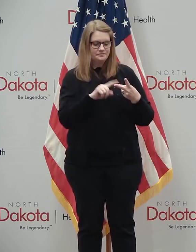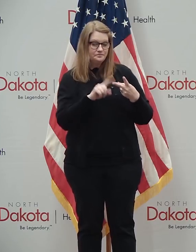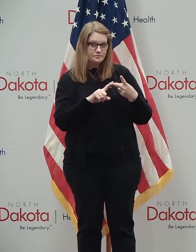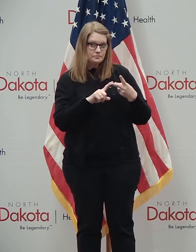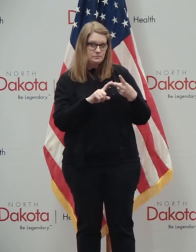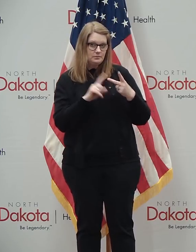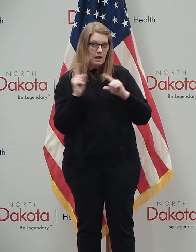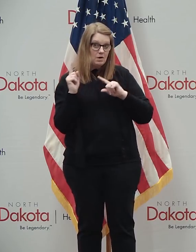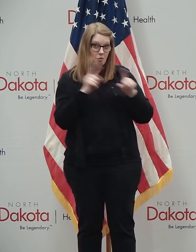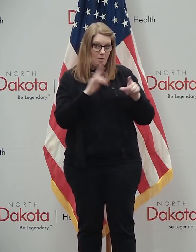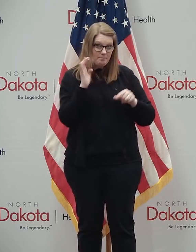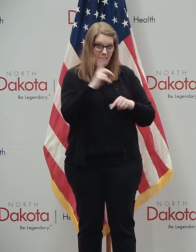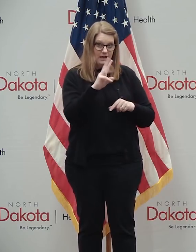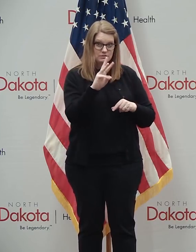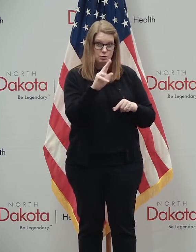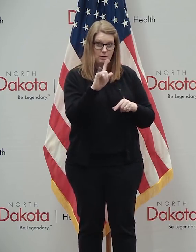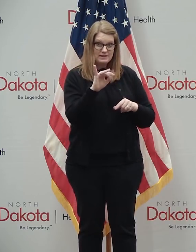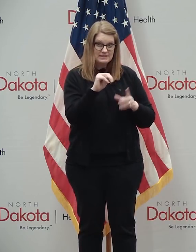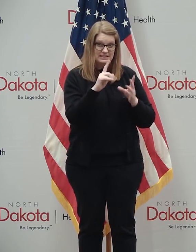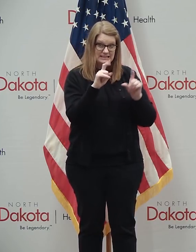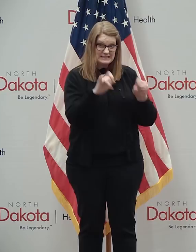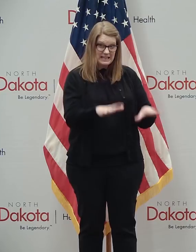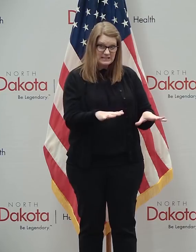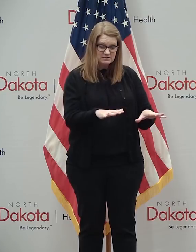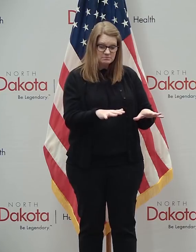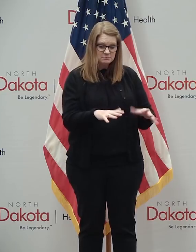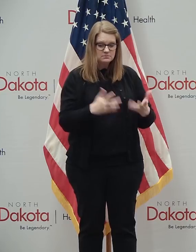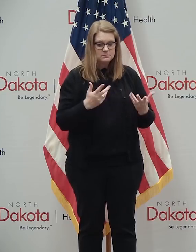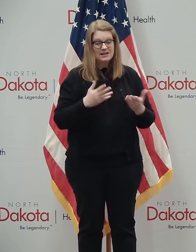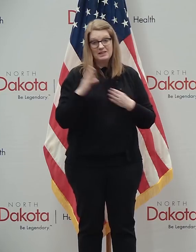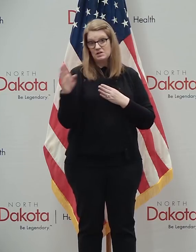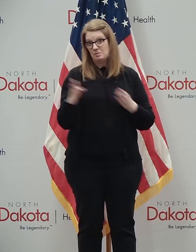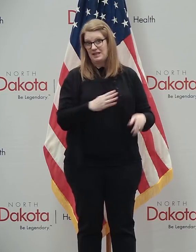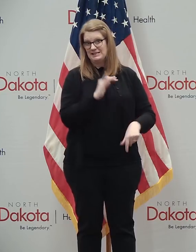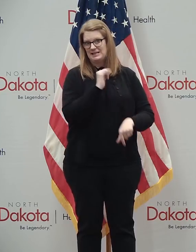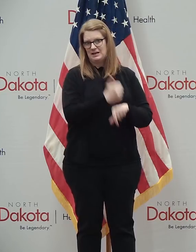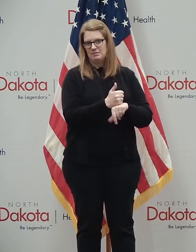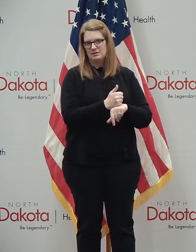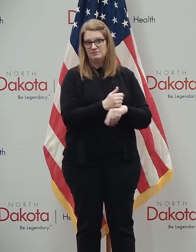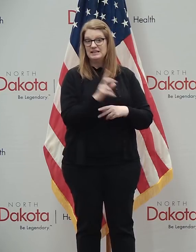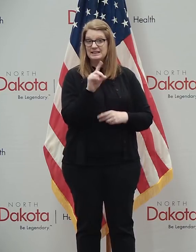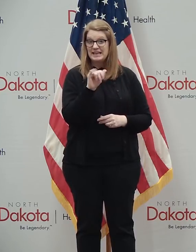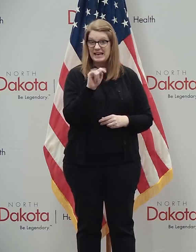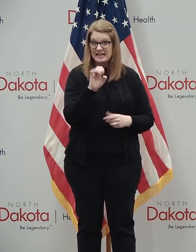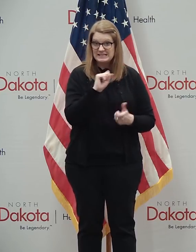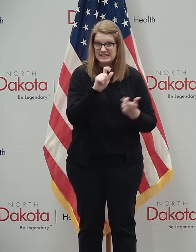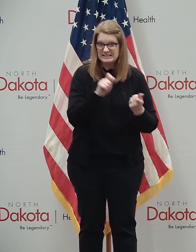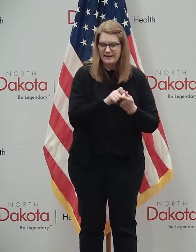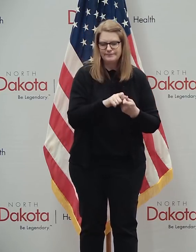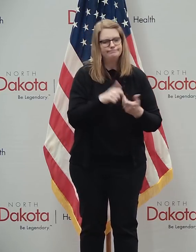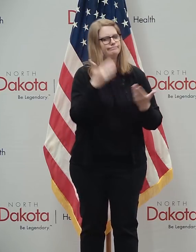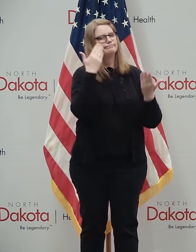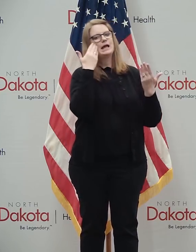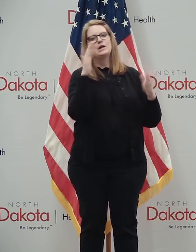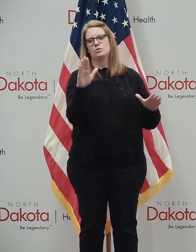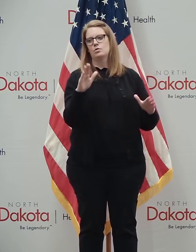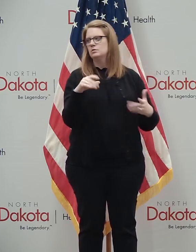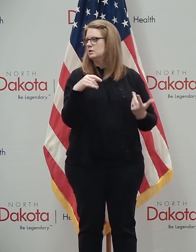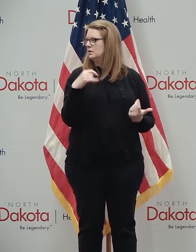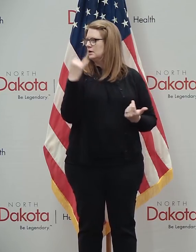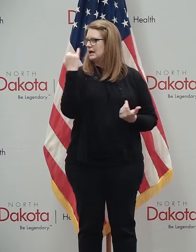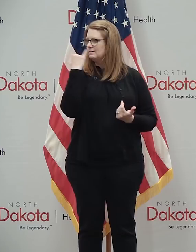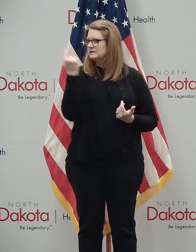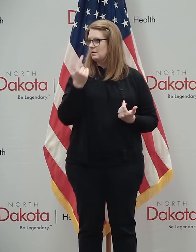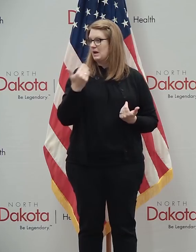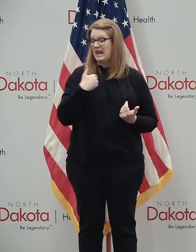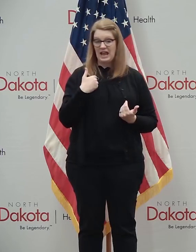back, I know that there's plans that are in place. I don't know exactly what the dates are, but I'm sure that if somebody has them, we can get them to you, Tom, in